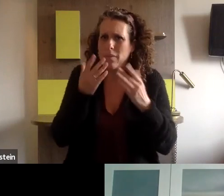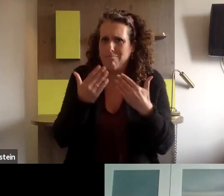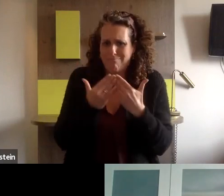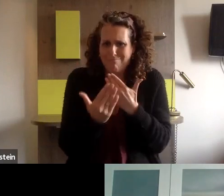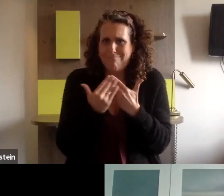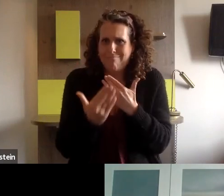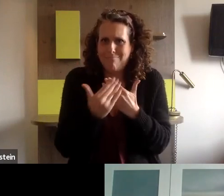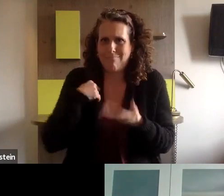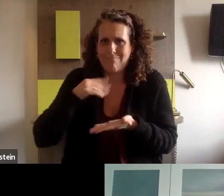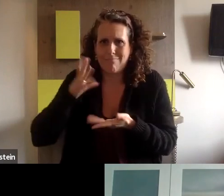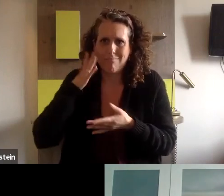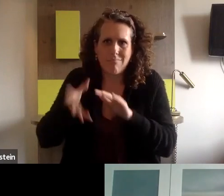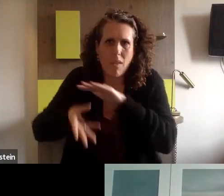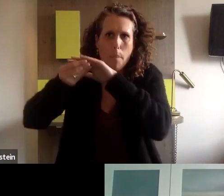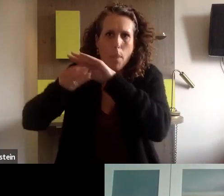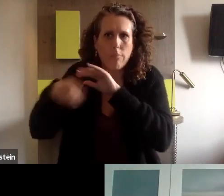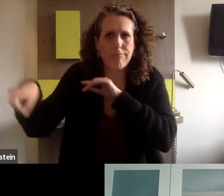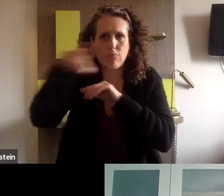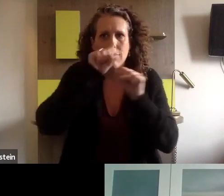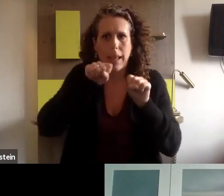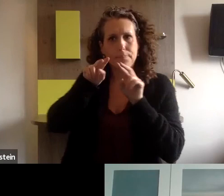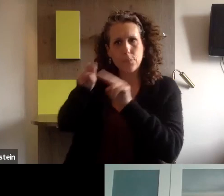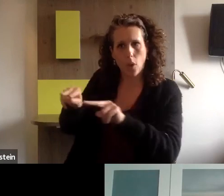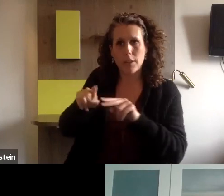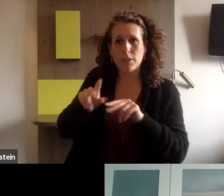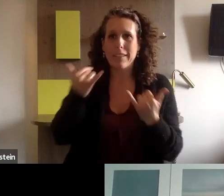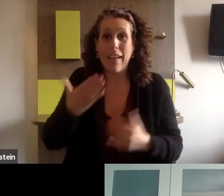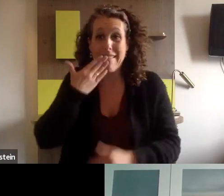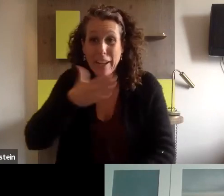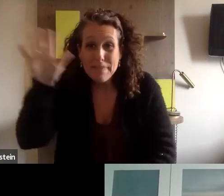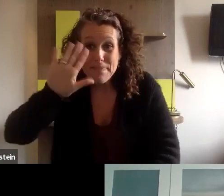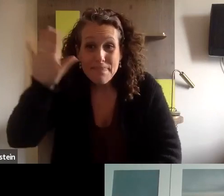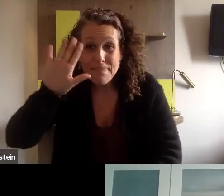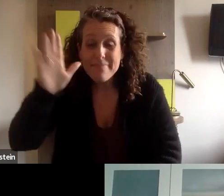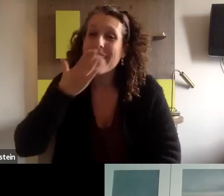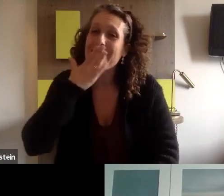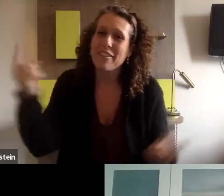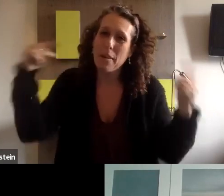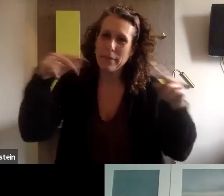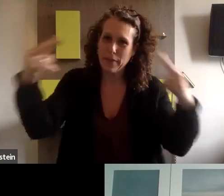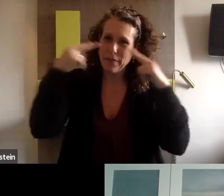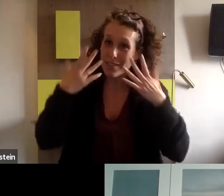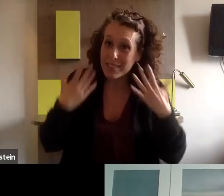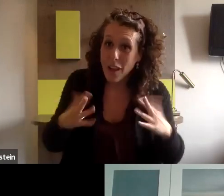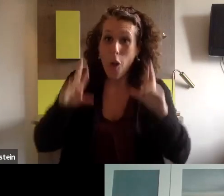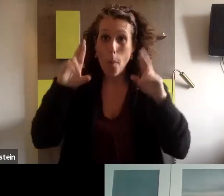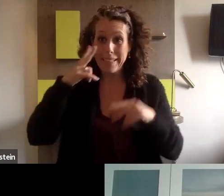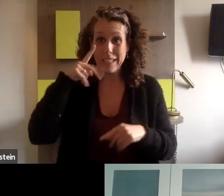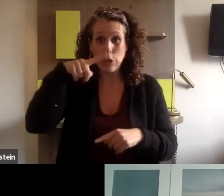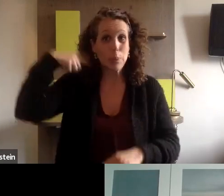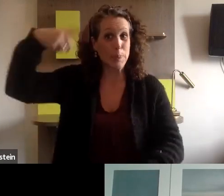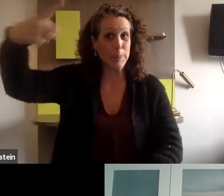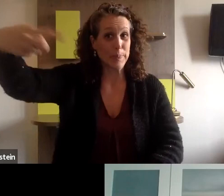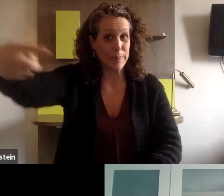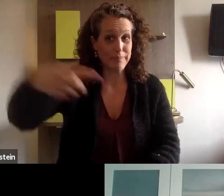So thank you again. Thanks to everyone. We'll sign off now. Thanks for joining us today, and we hope to see you again